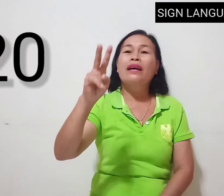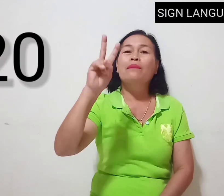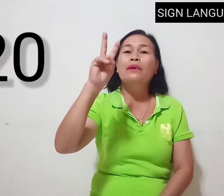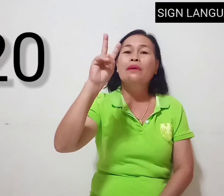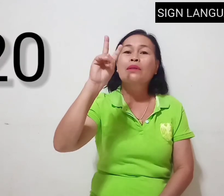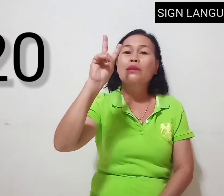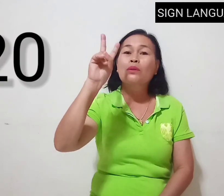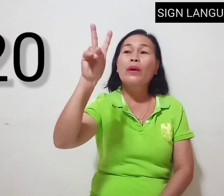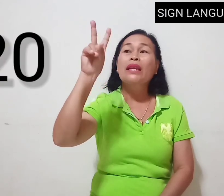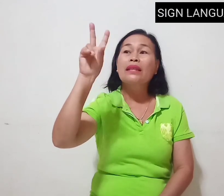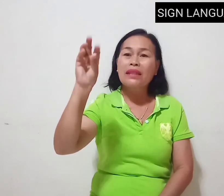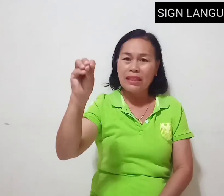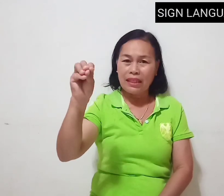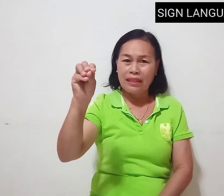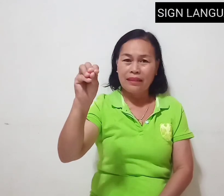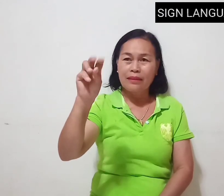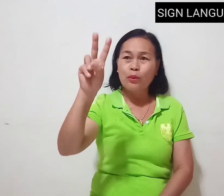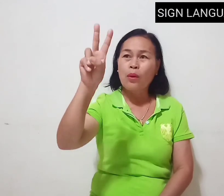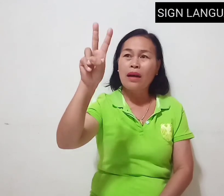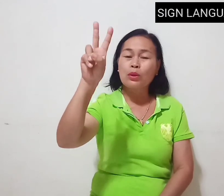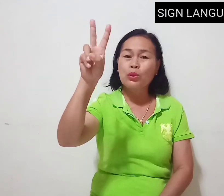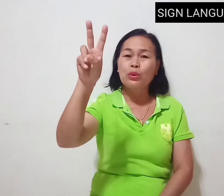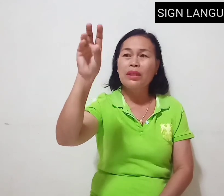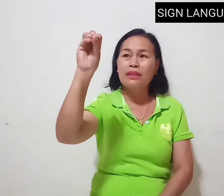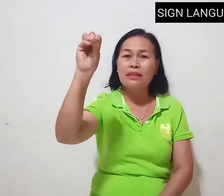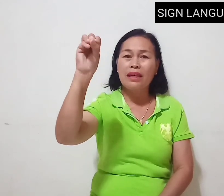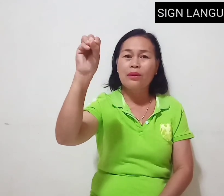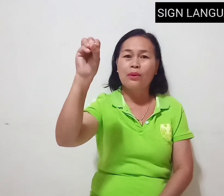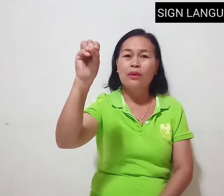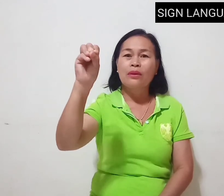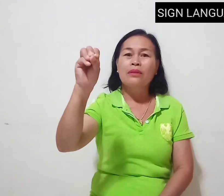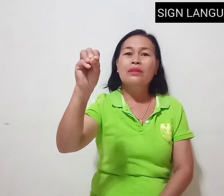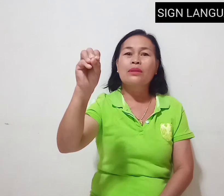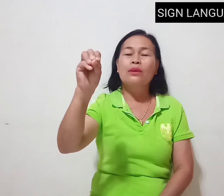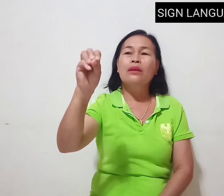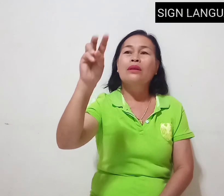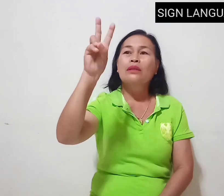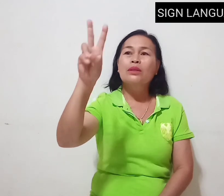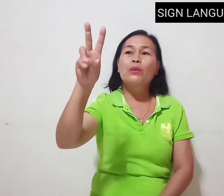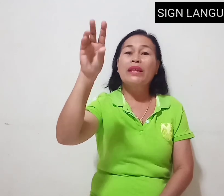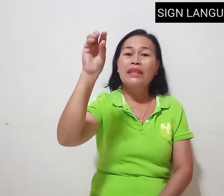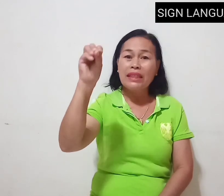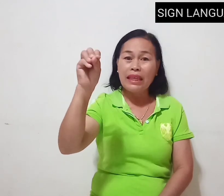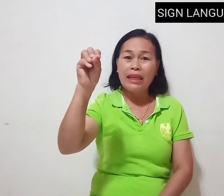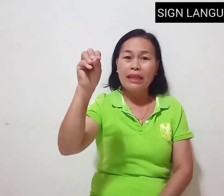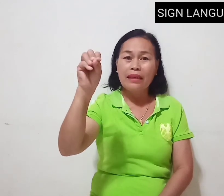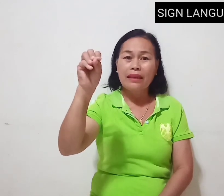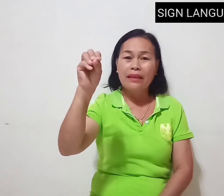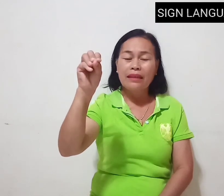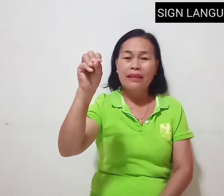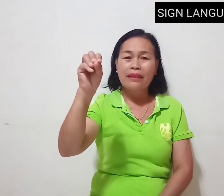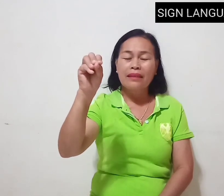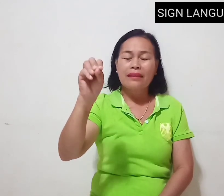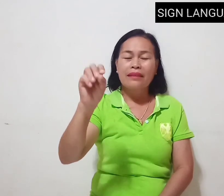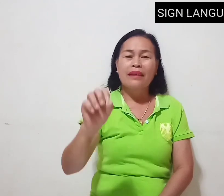have 20. Duha, 2, then 0. So, 20.